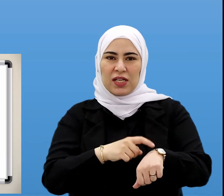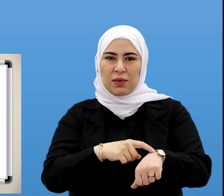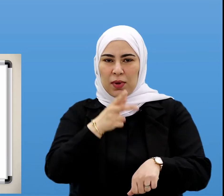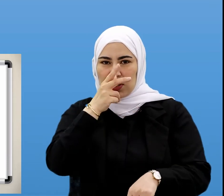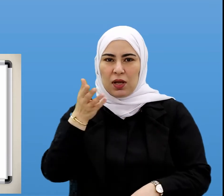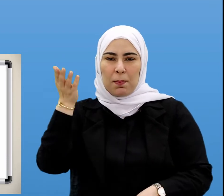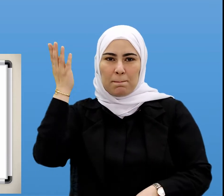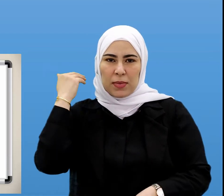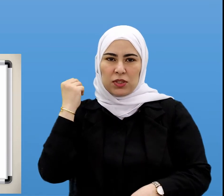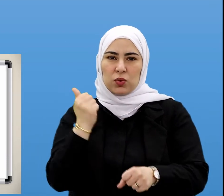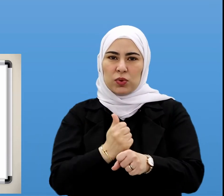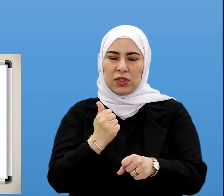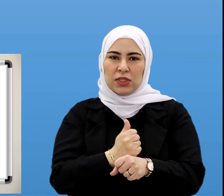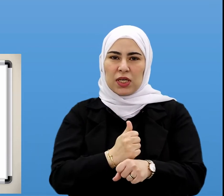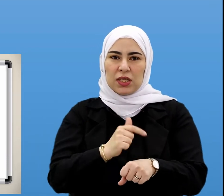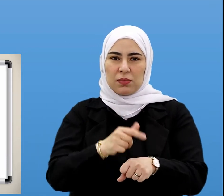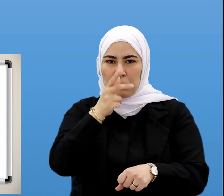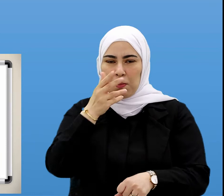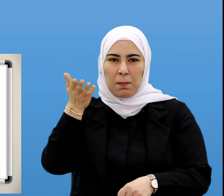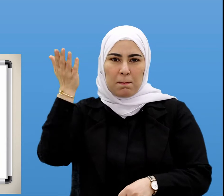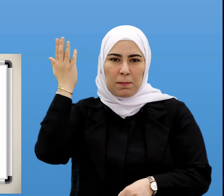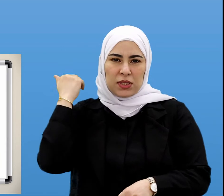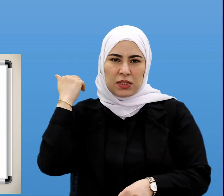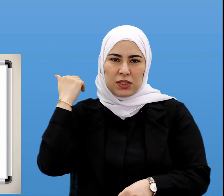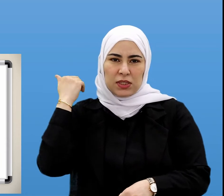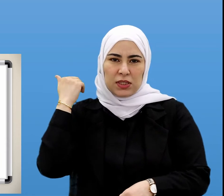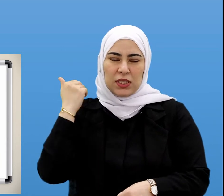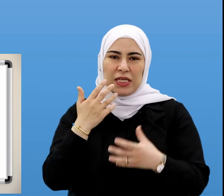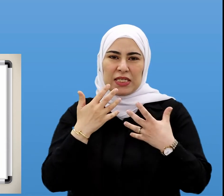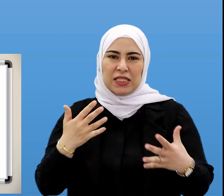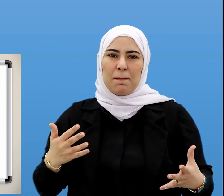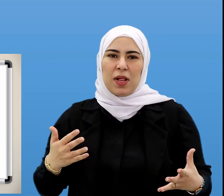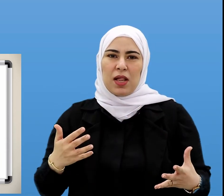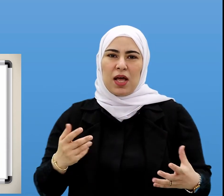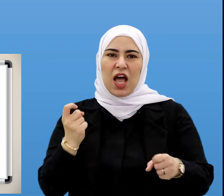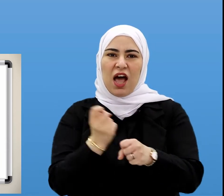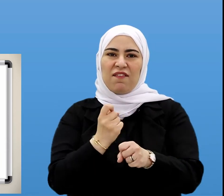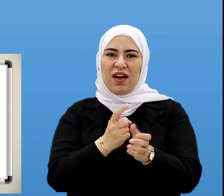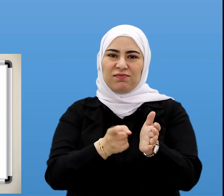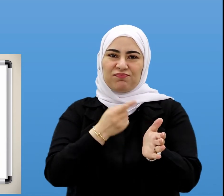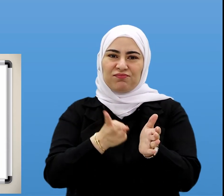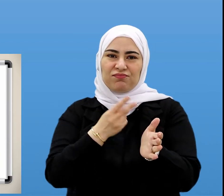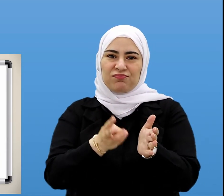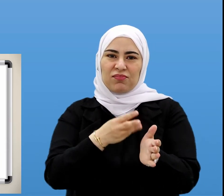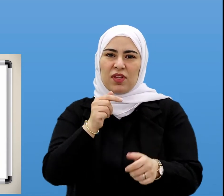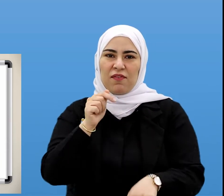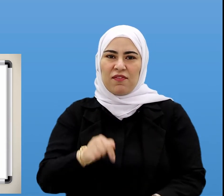about generally true or repeated past actions. Here's an example. Many countries